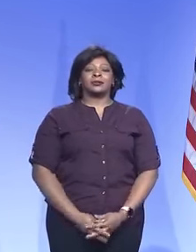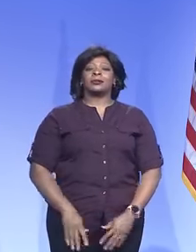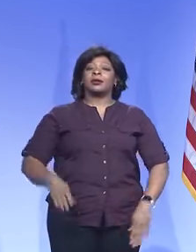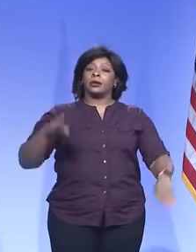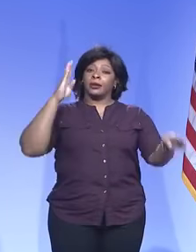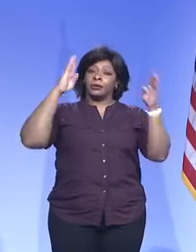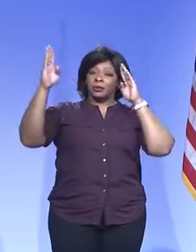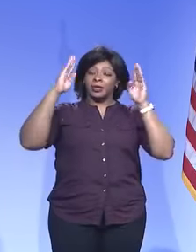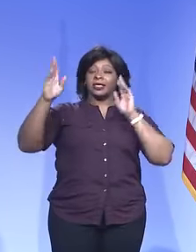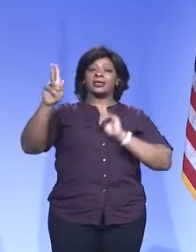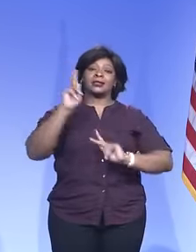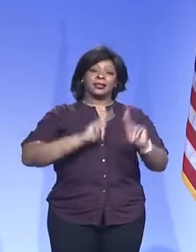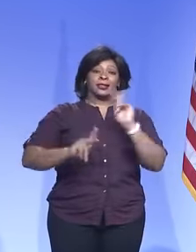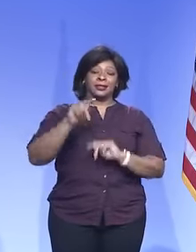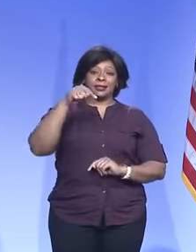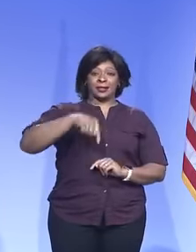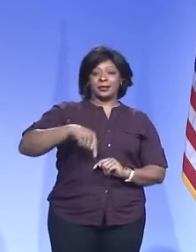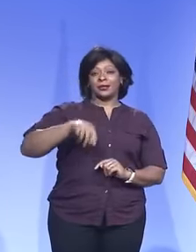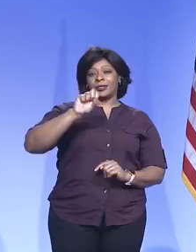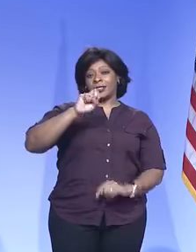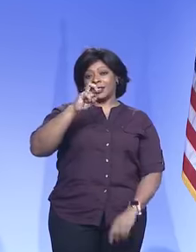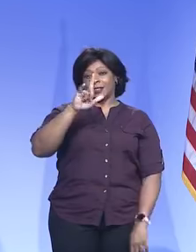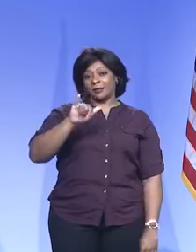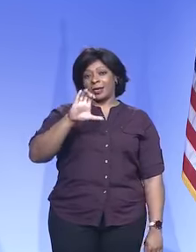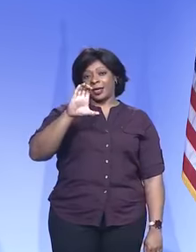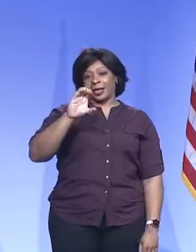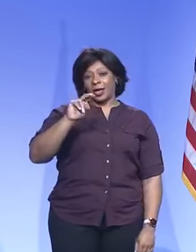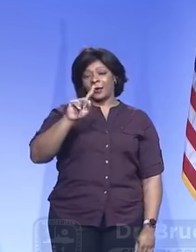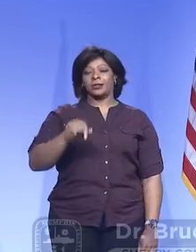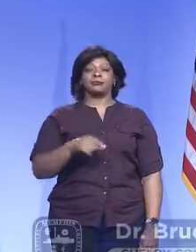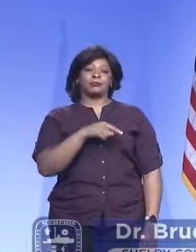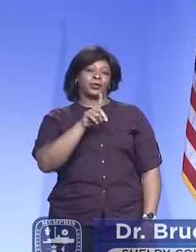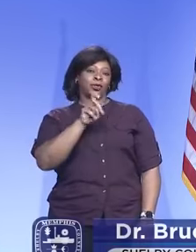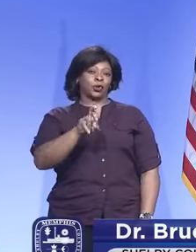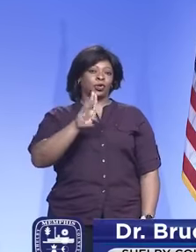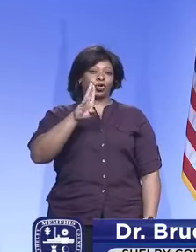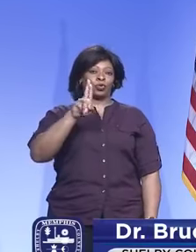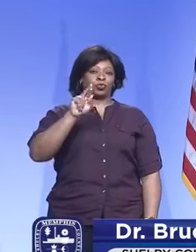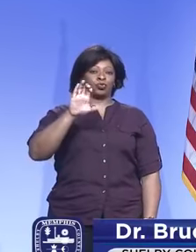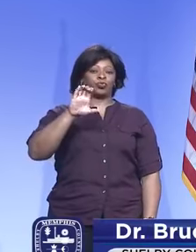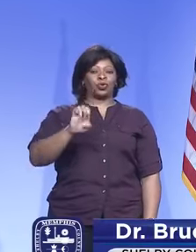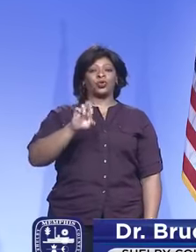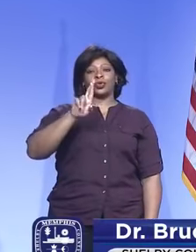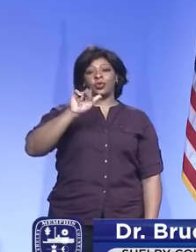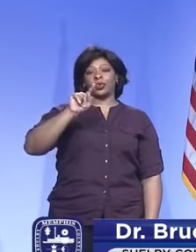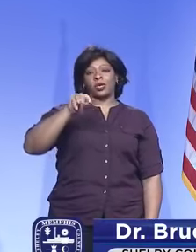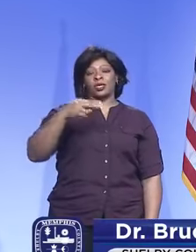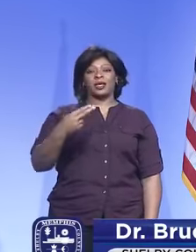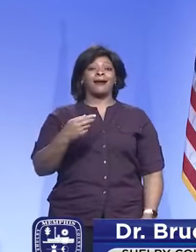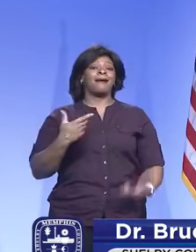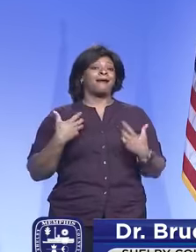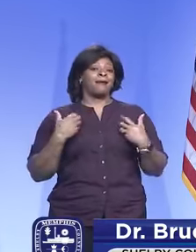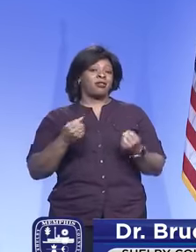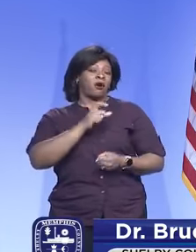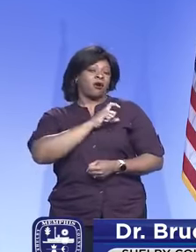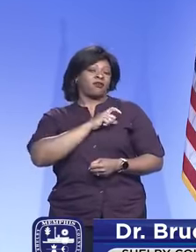Greetings, fellow citizens of Shelby County. I'm Dr. Bruce Randolph, the Health Officer of Shelby County Health Department.